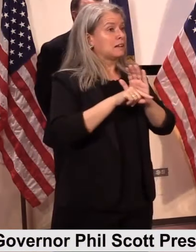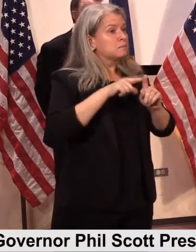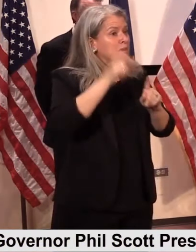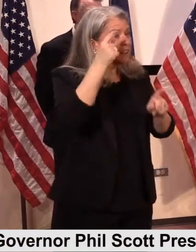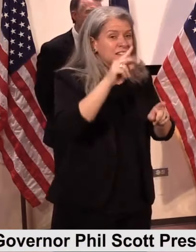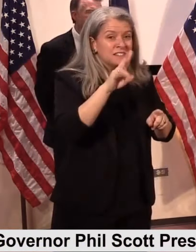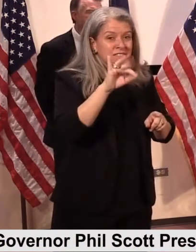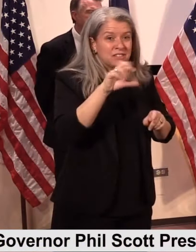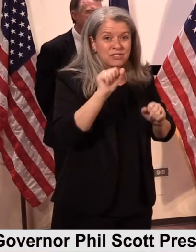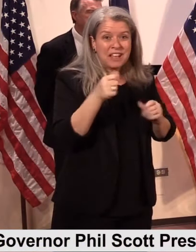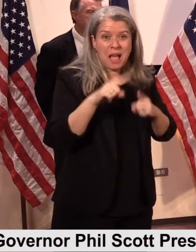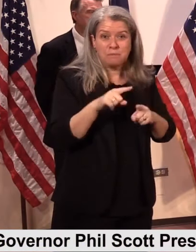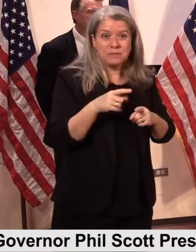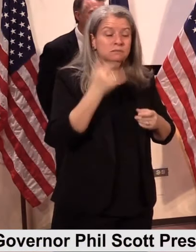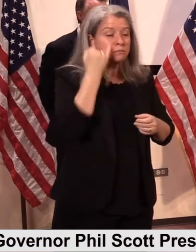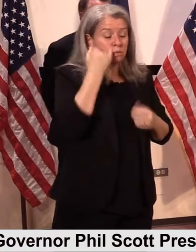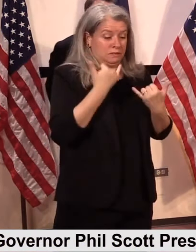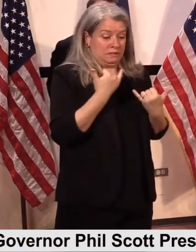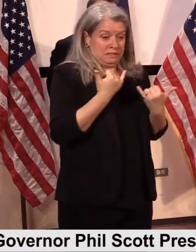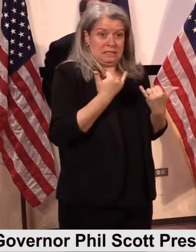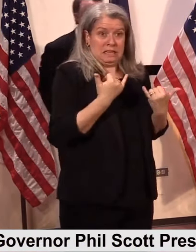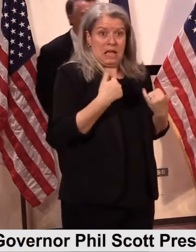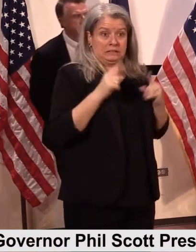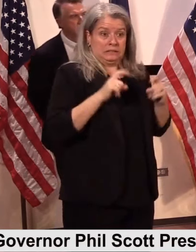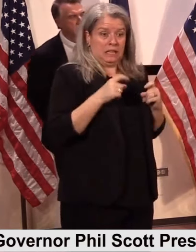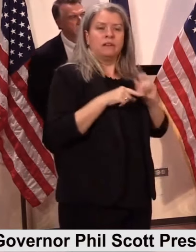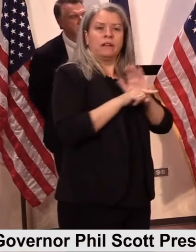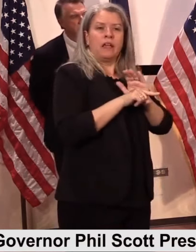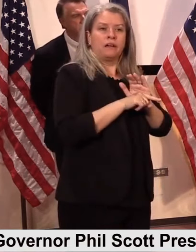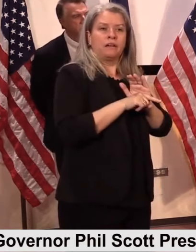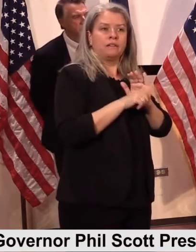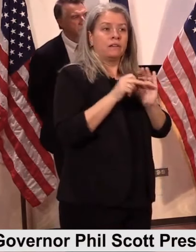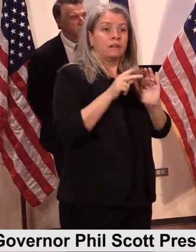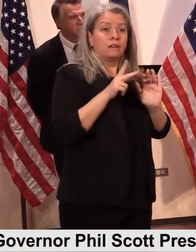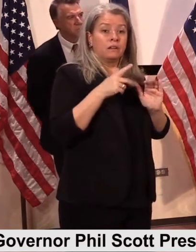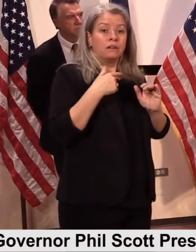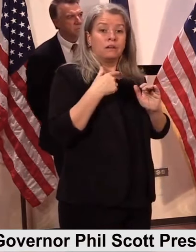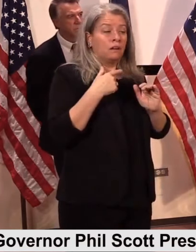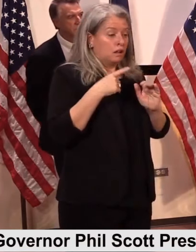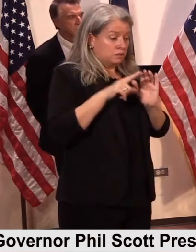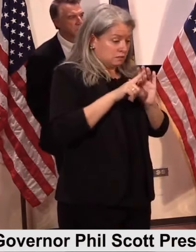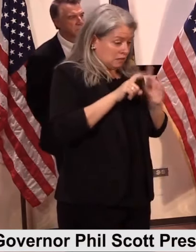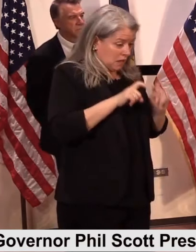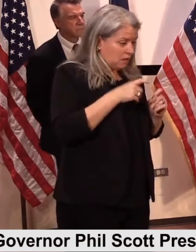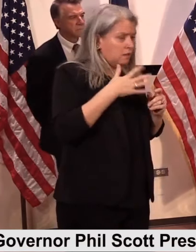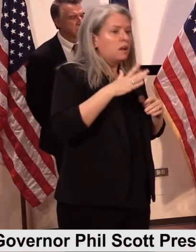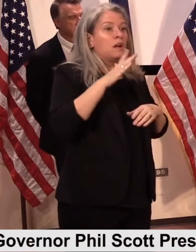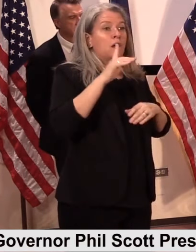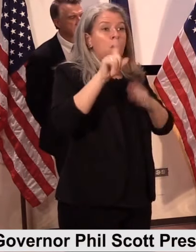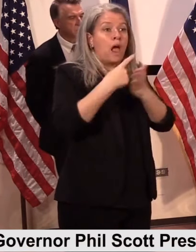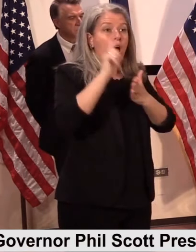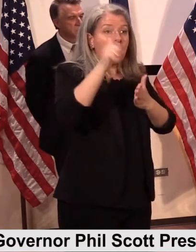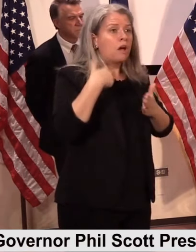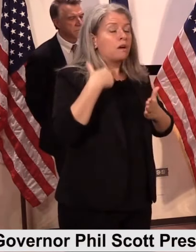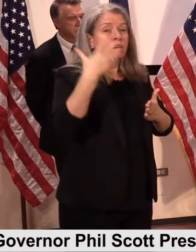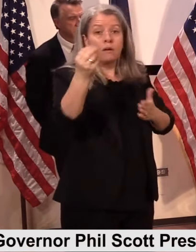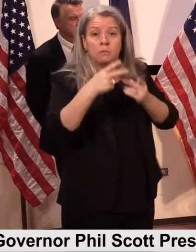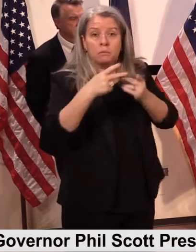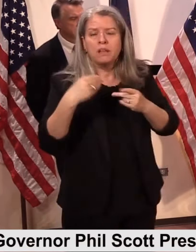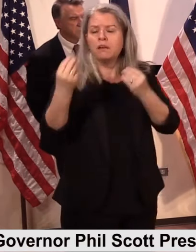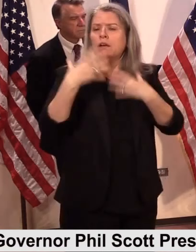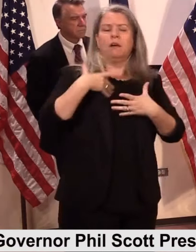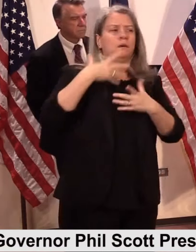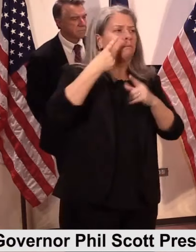any time. You can test one day and be negative, and then the next day be correction facilities. So with that said,